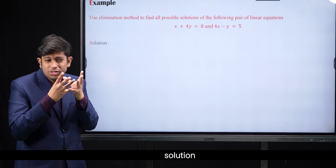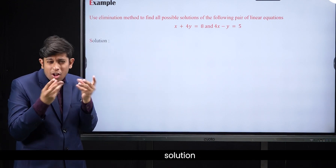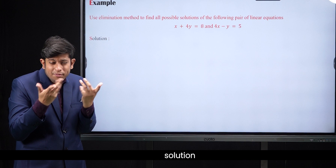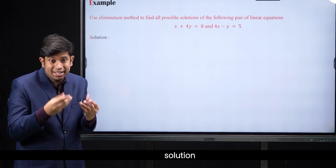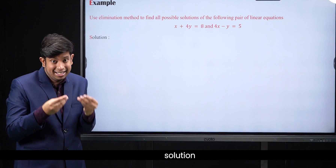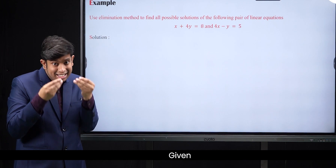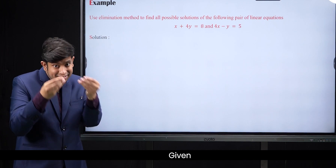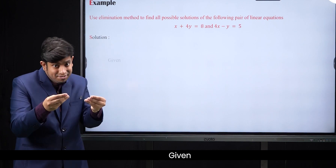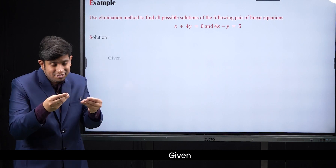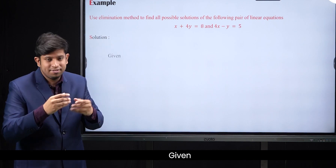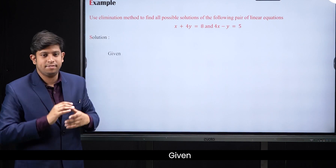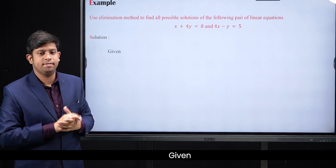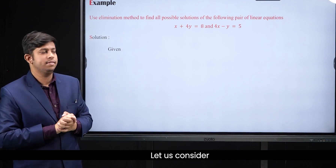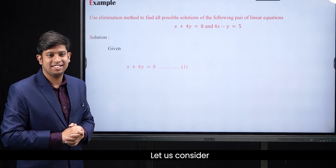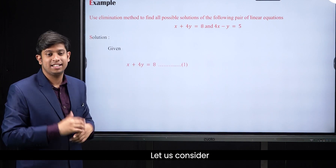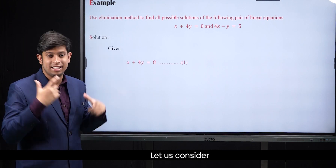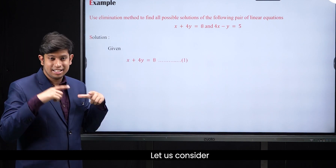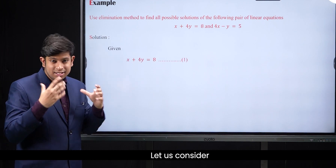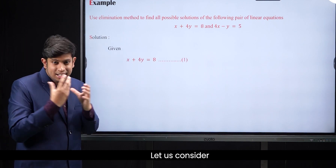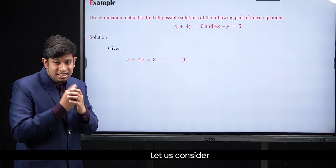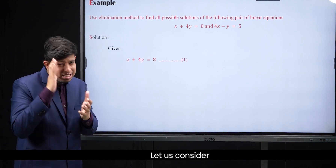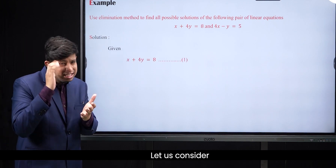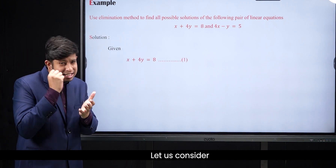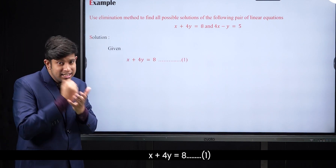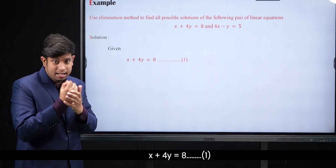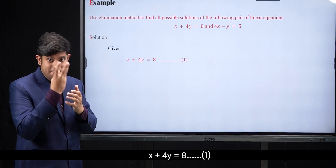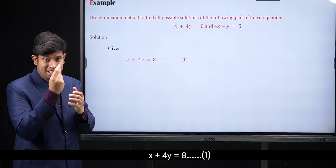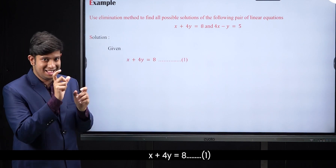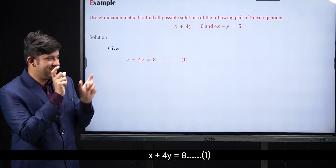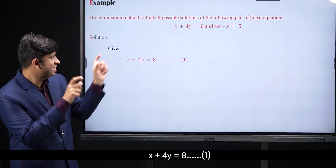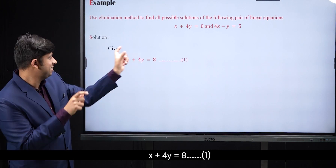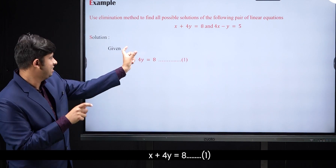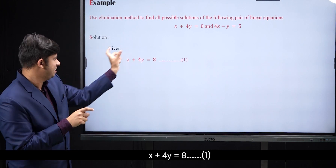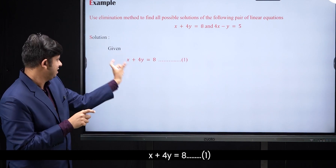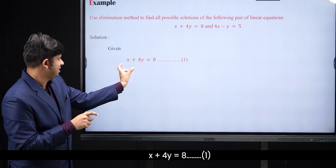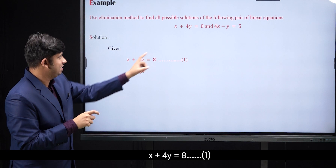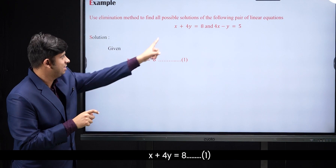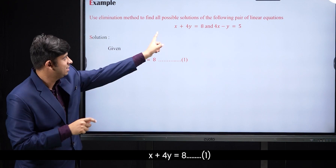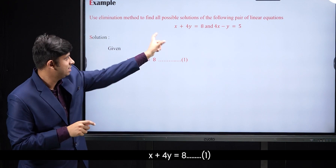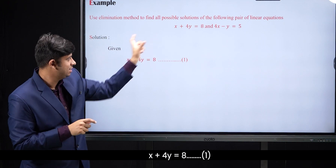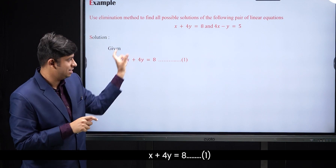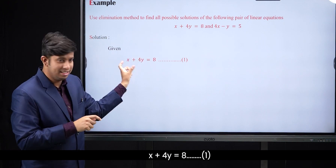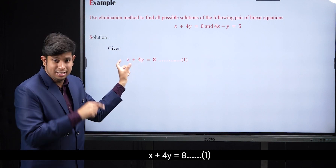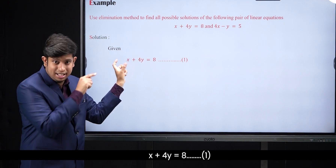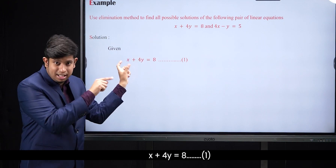Solution given. Let us consider x plus 4y equal to 8 as equation 1